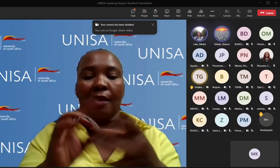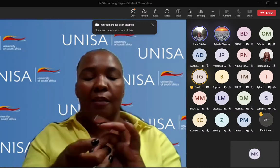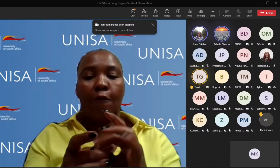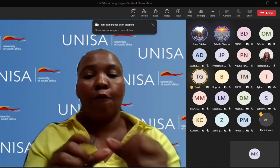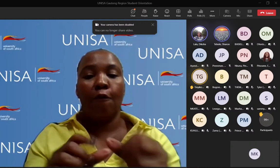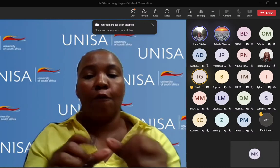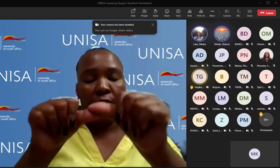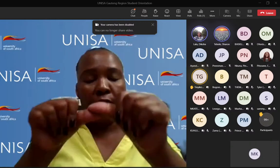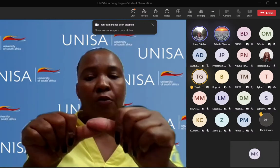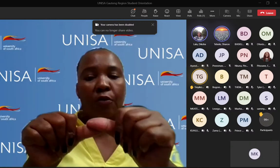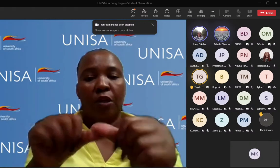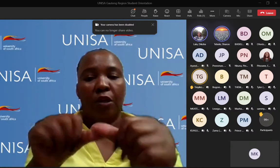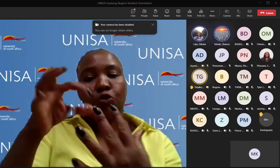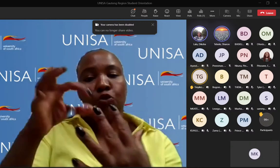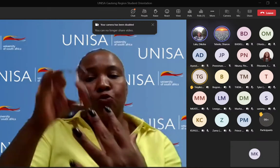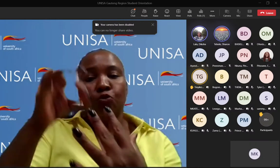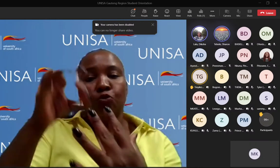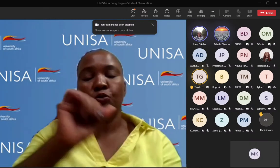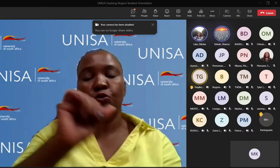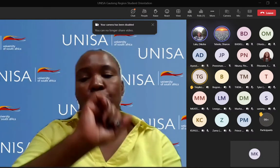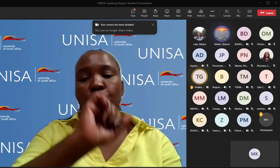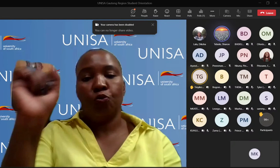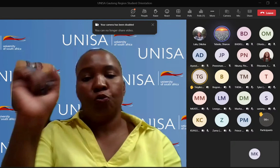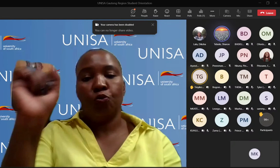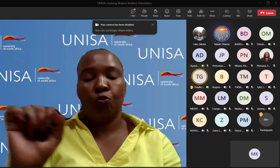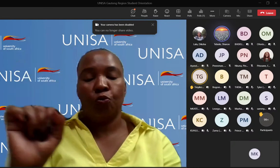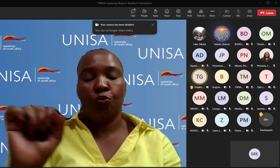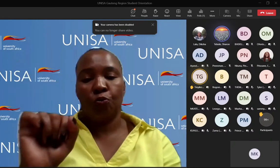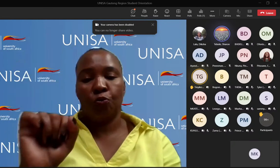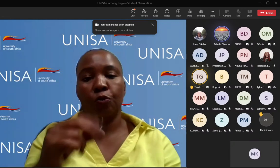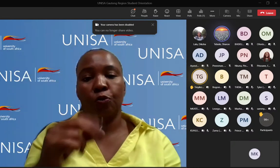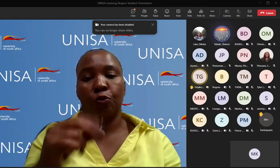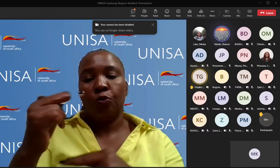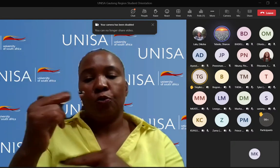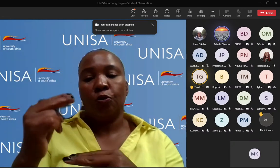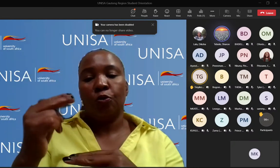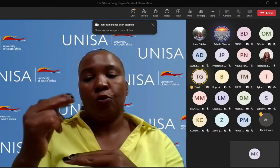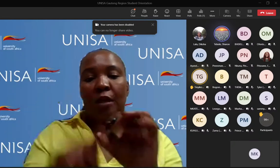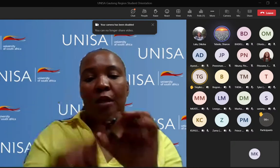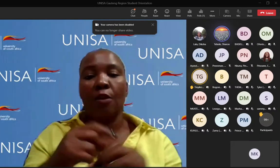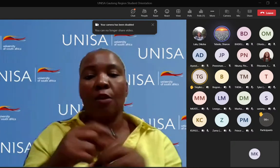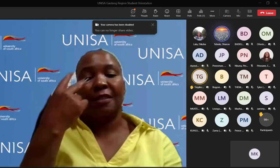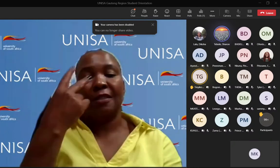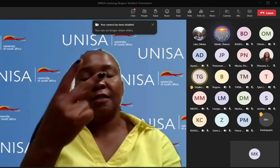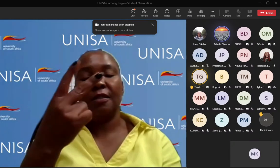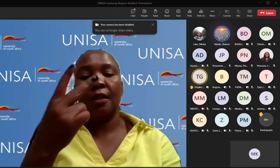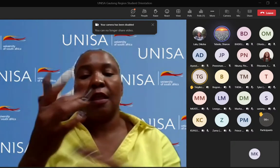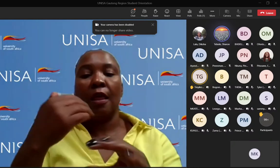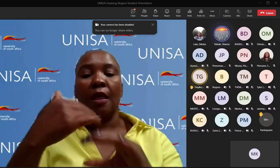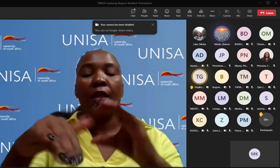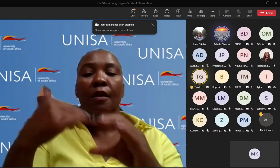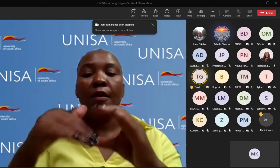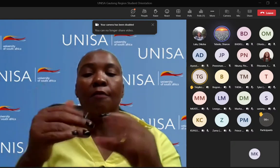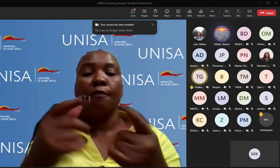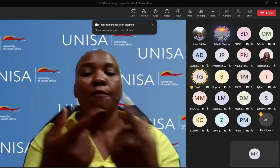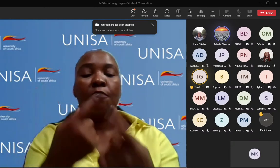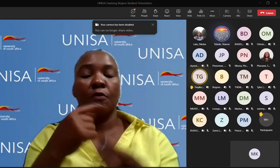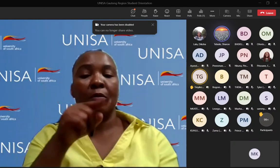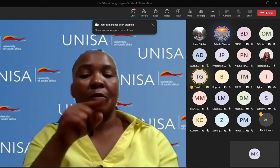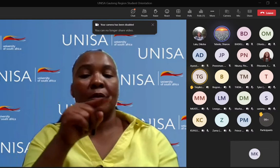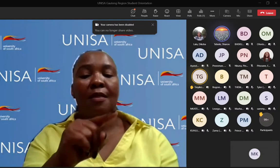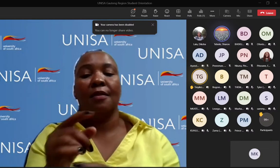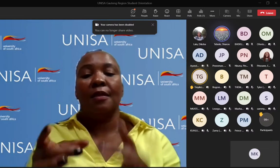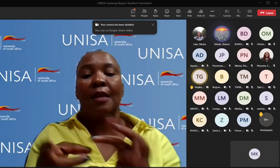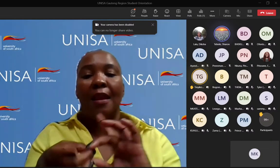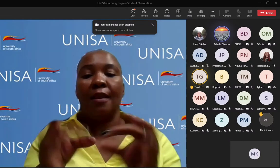choose your your course from that list of short courses and then you'll see the email from that particular link you should